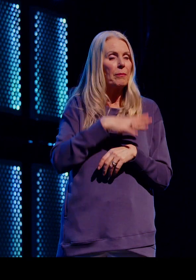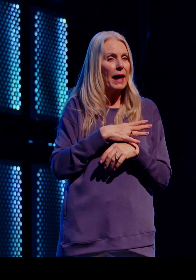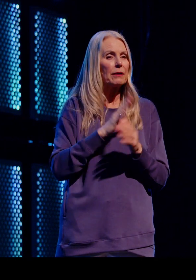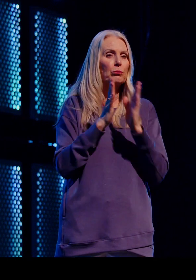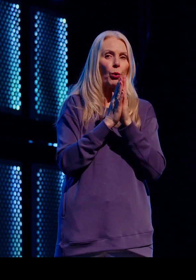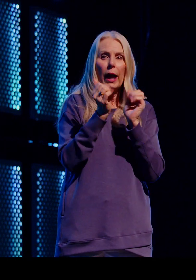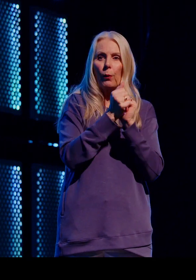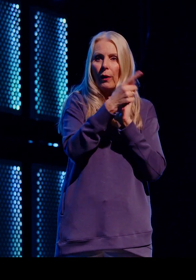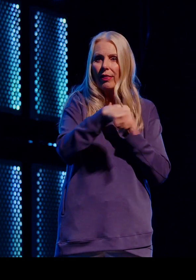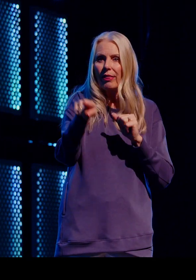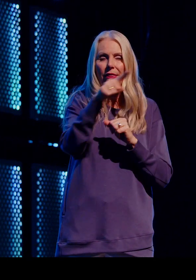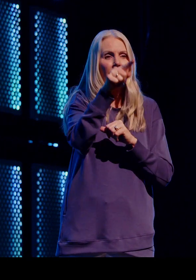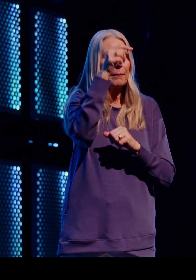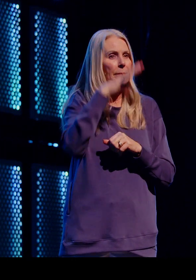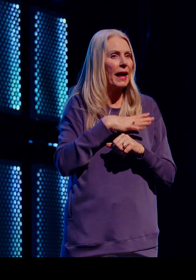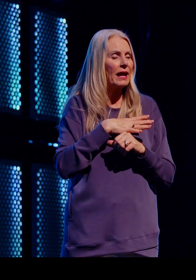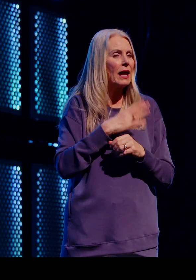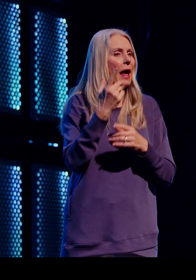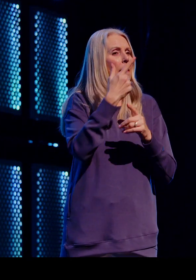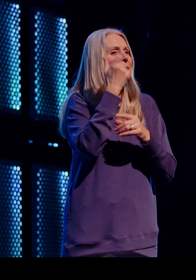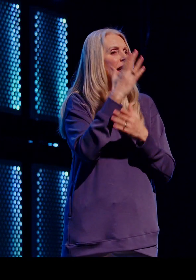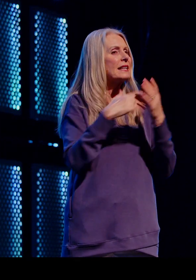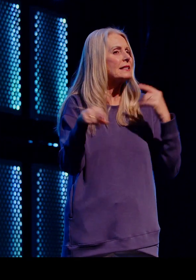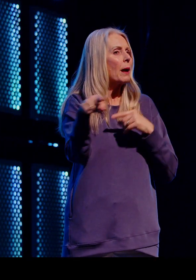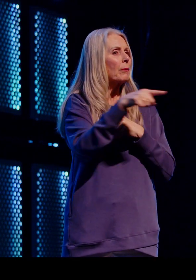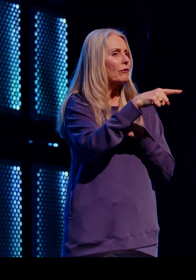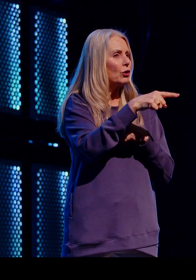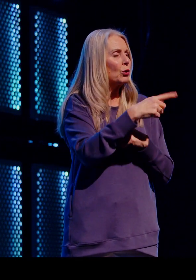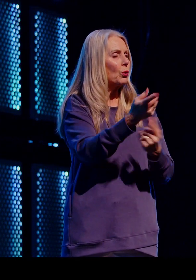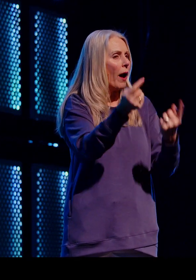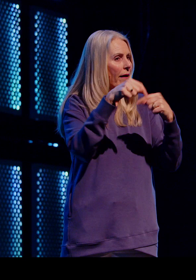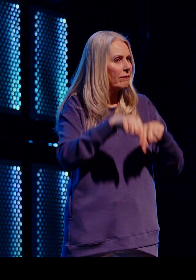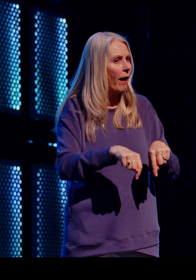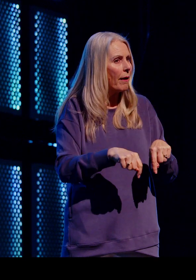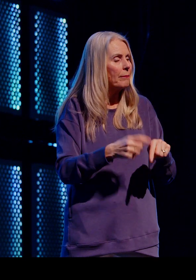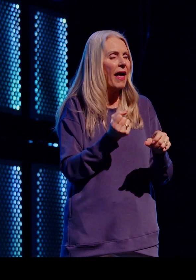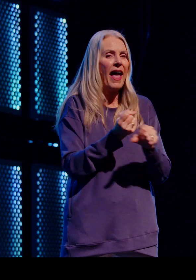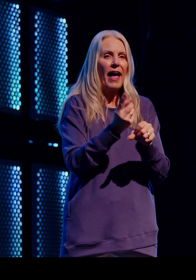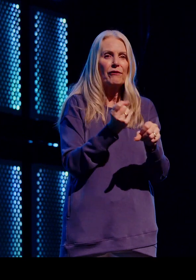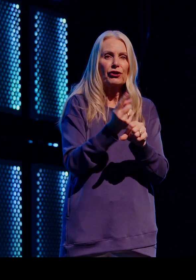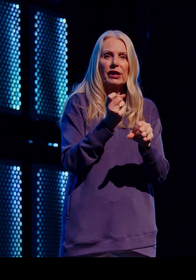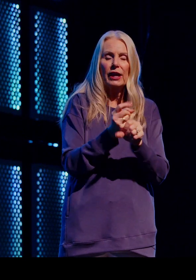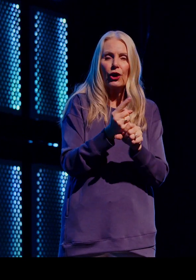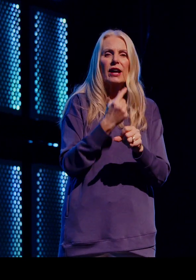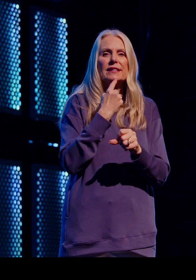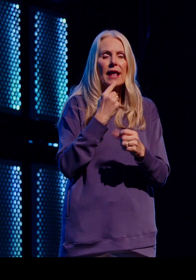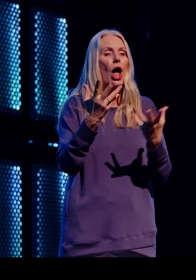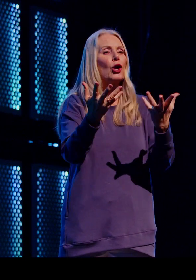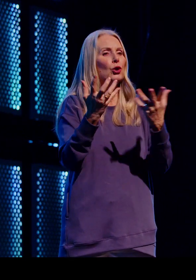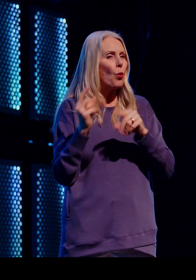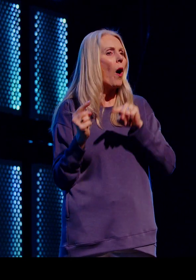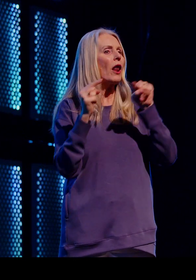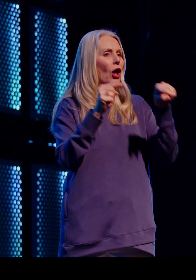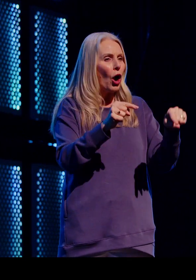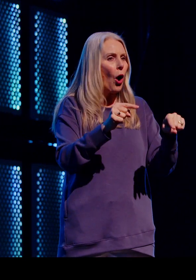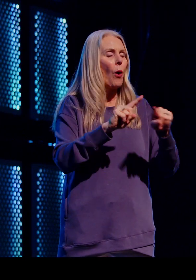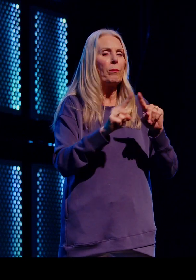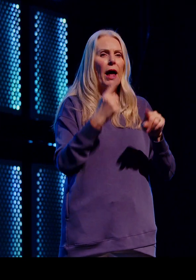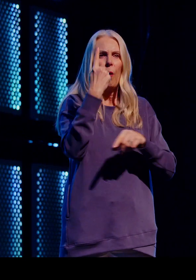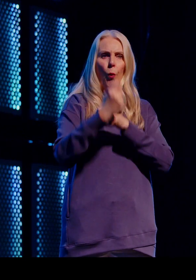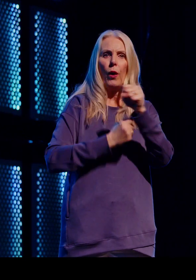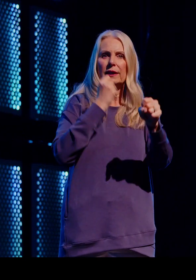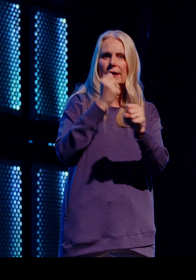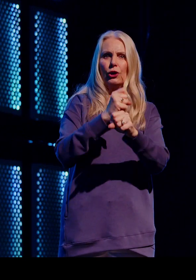them. Because some of you guys have been at the service year after year, saying that you want to go, but a year's a pretty long